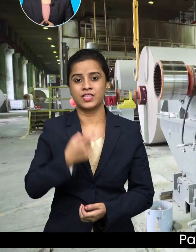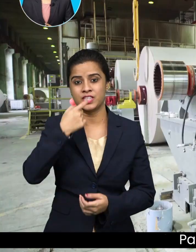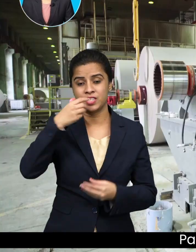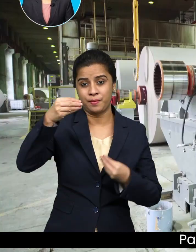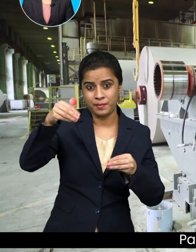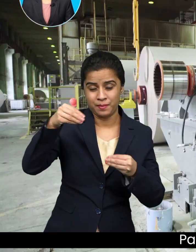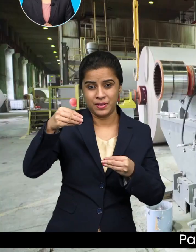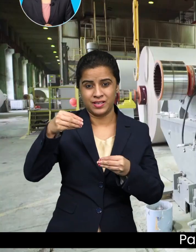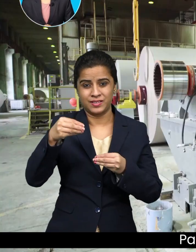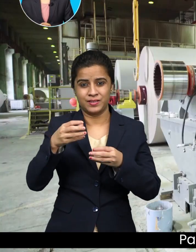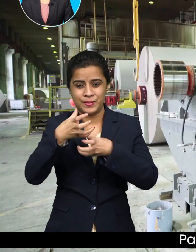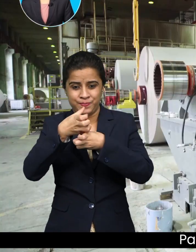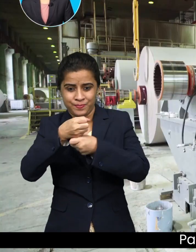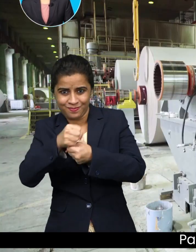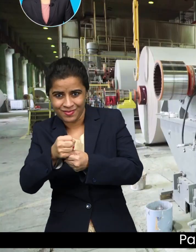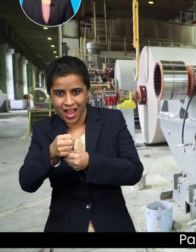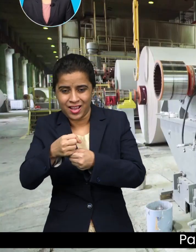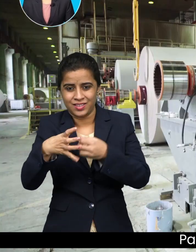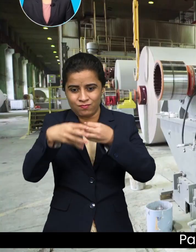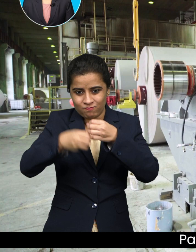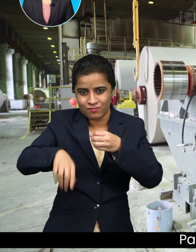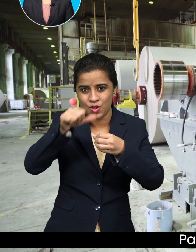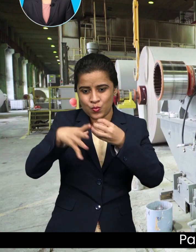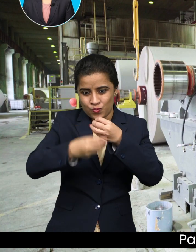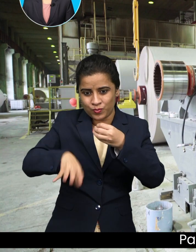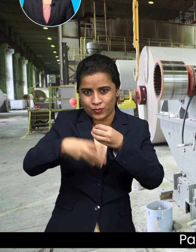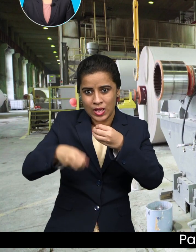Paper and pulp industries.